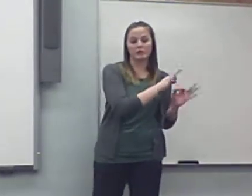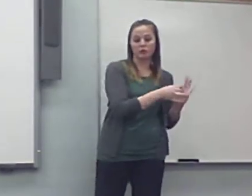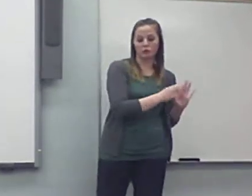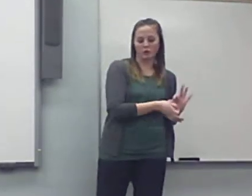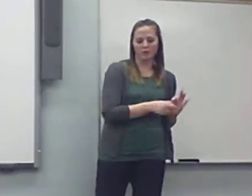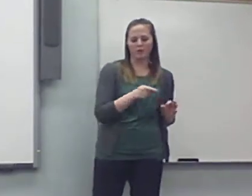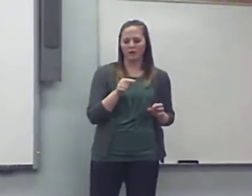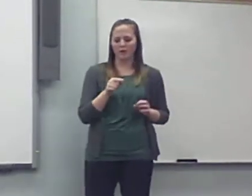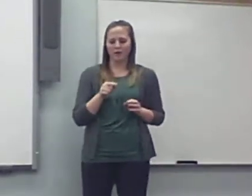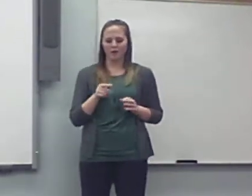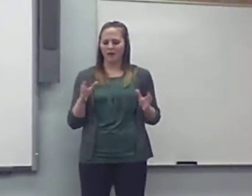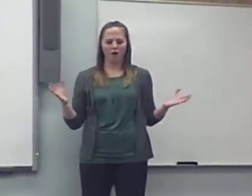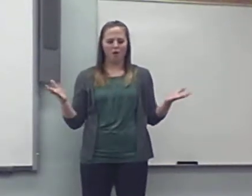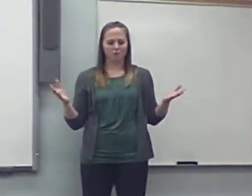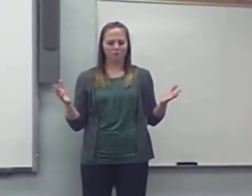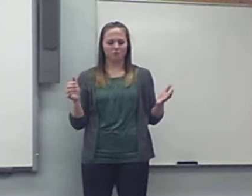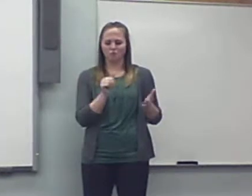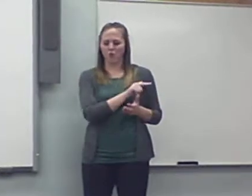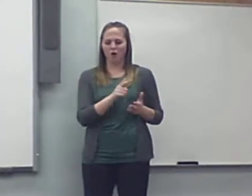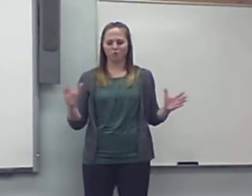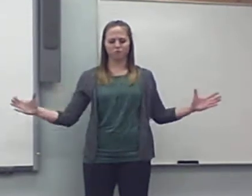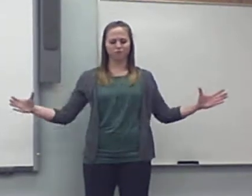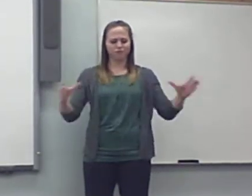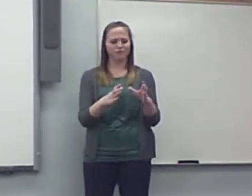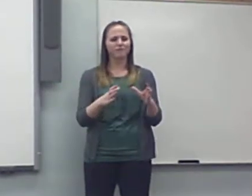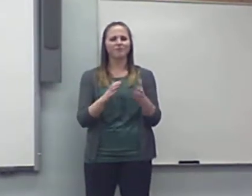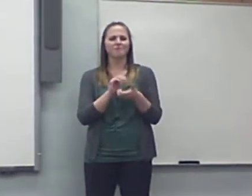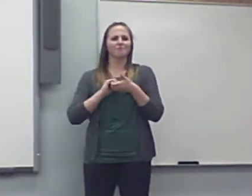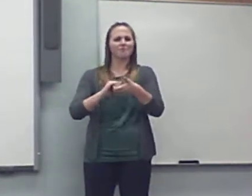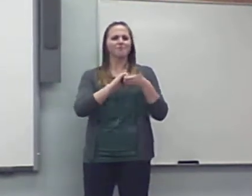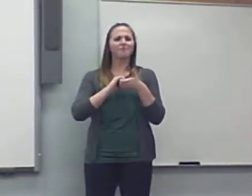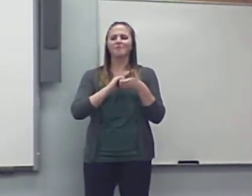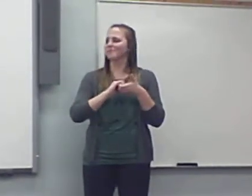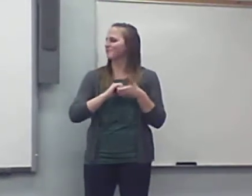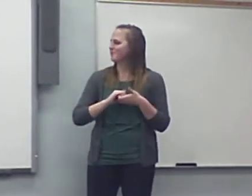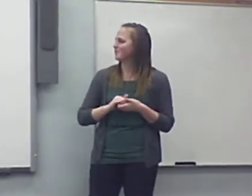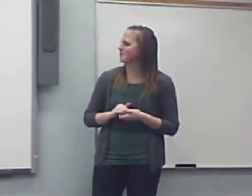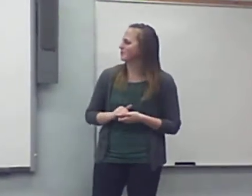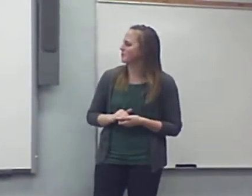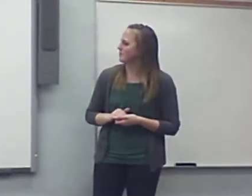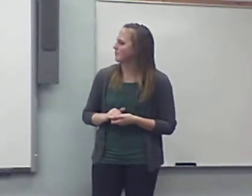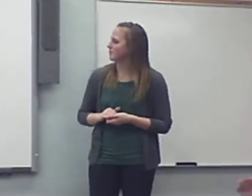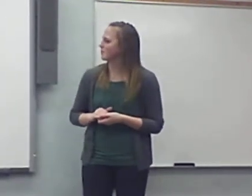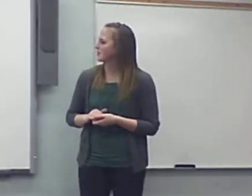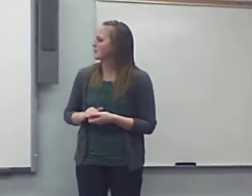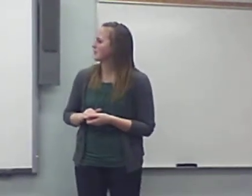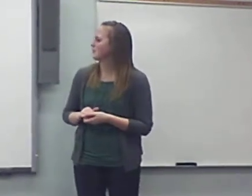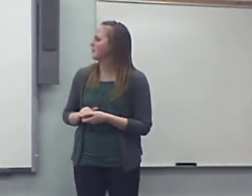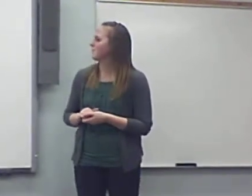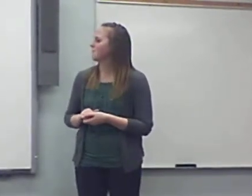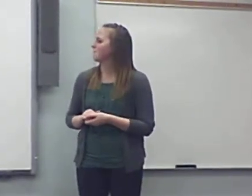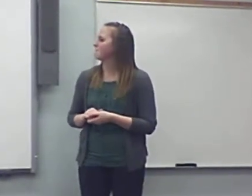performance arts. When you're talking about post-secondary education, right, that when you're using more